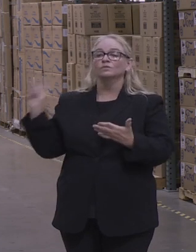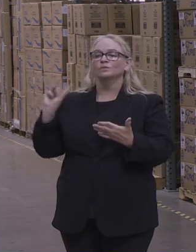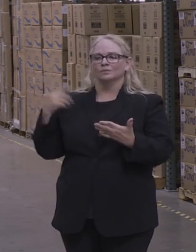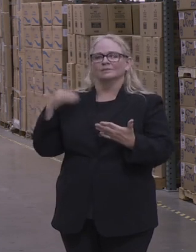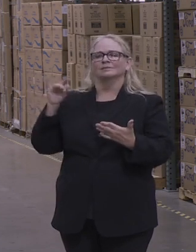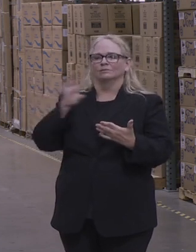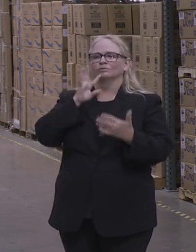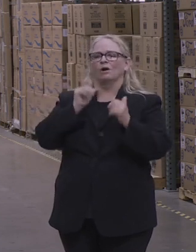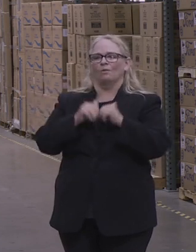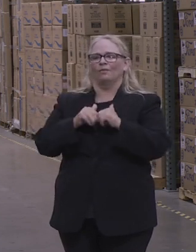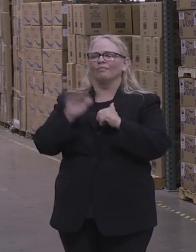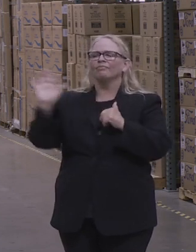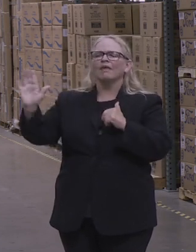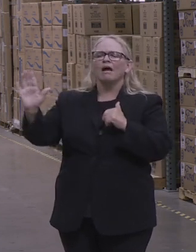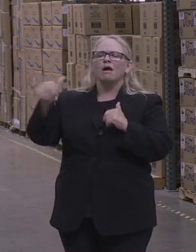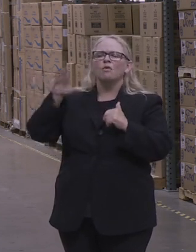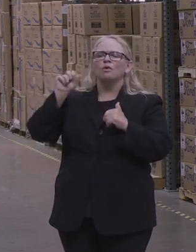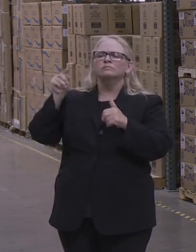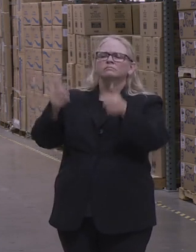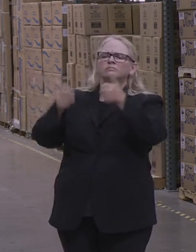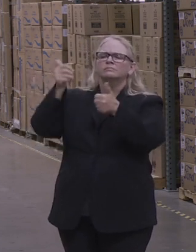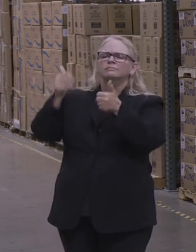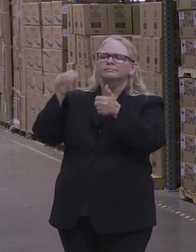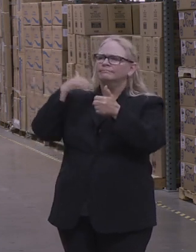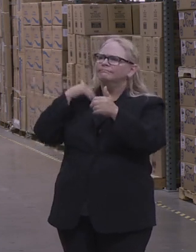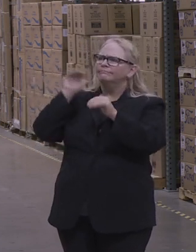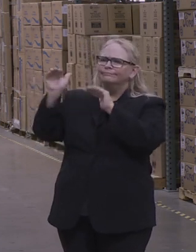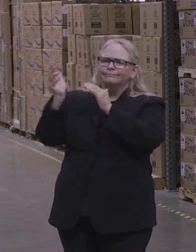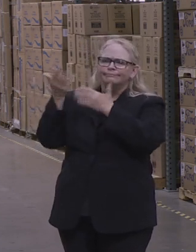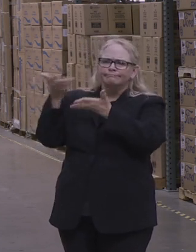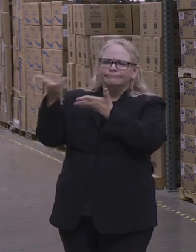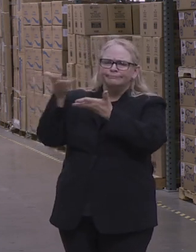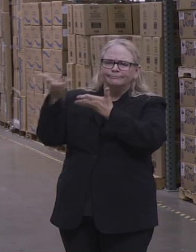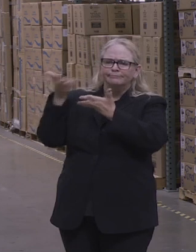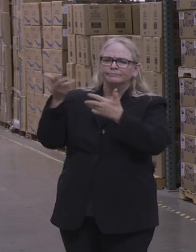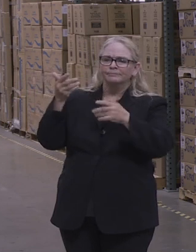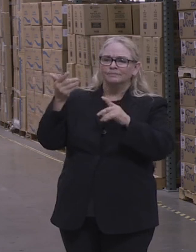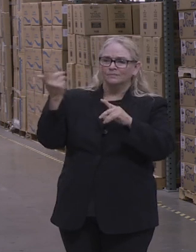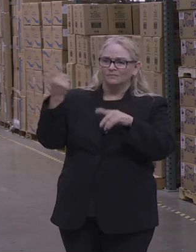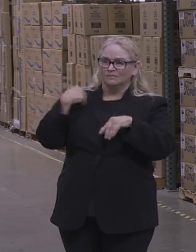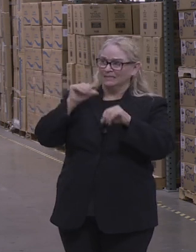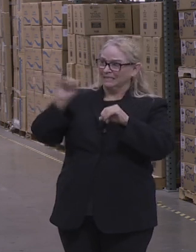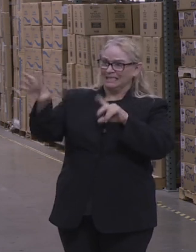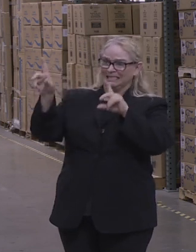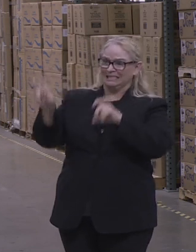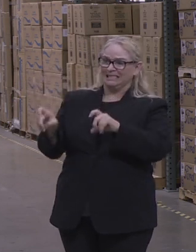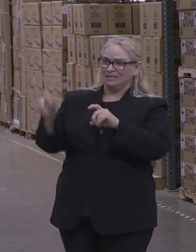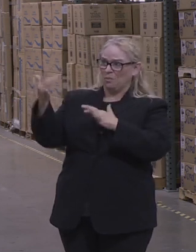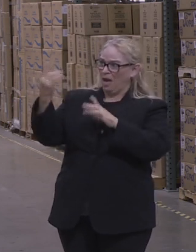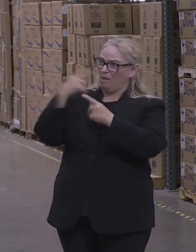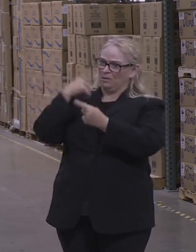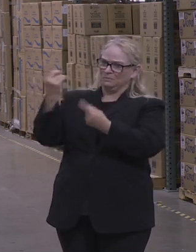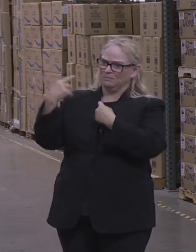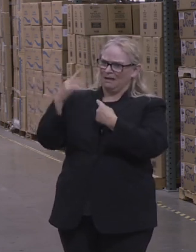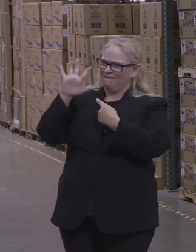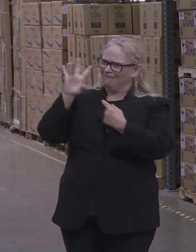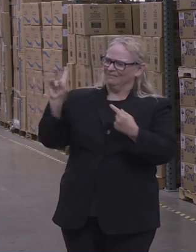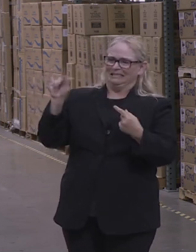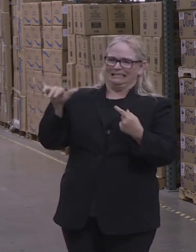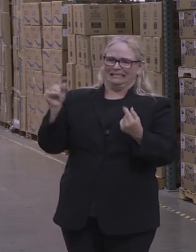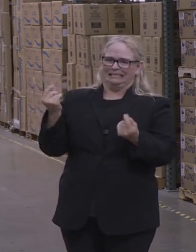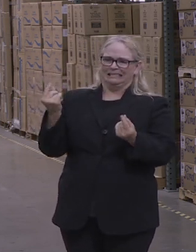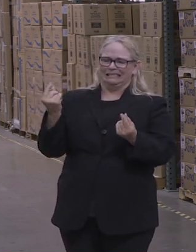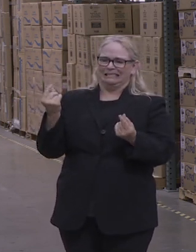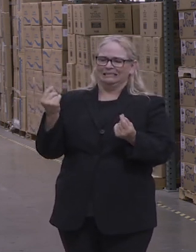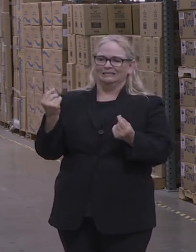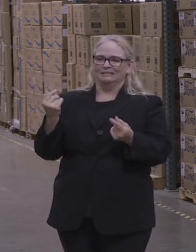leadership about exactly that test turnaround issue. That some tests, as I said a couple of days ago, some